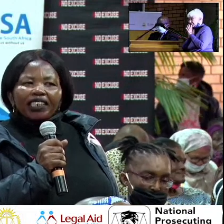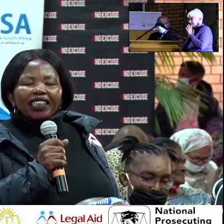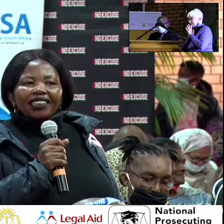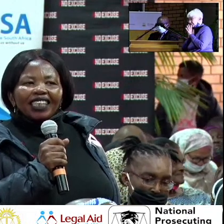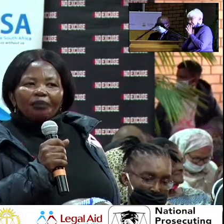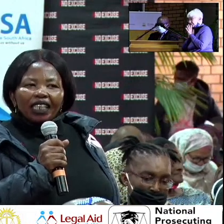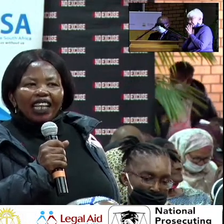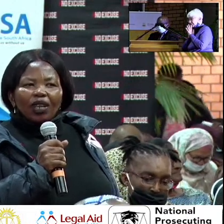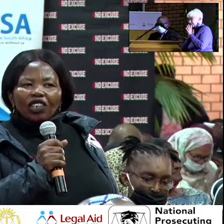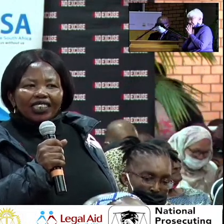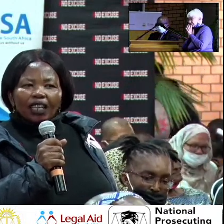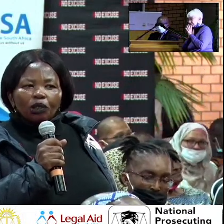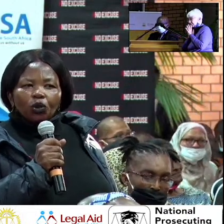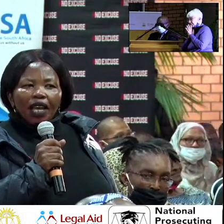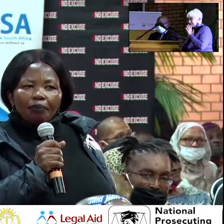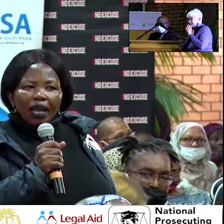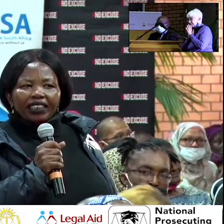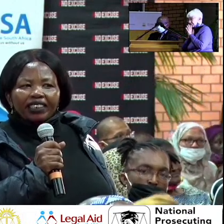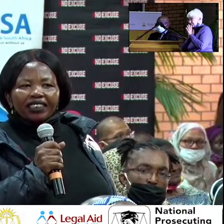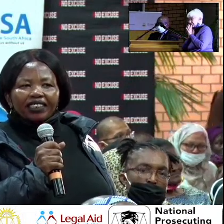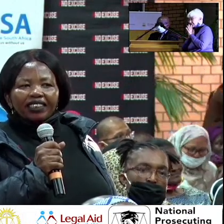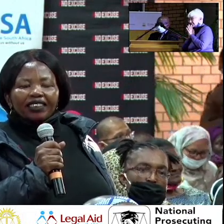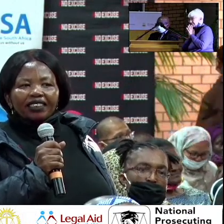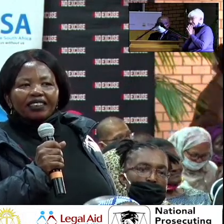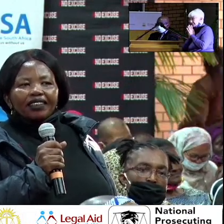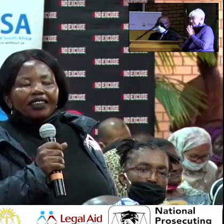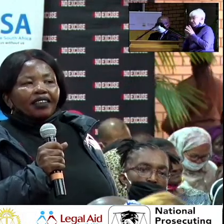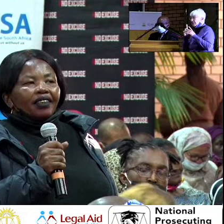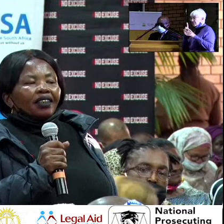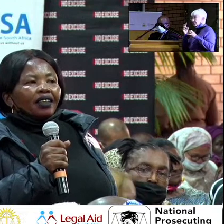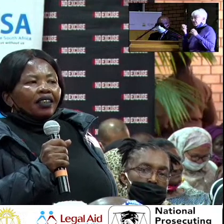which is something that was not supposed to happen.